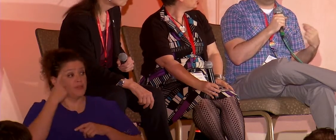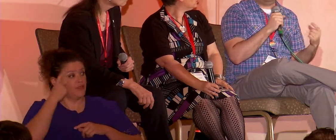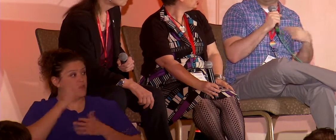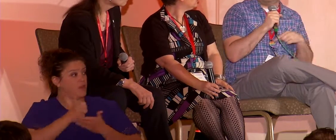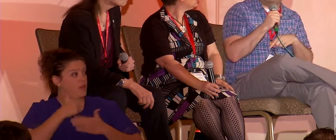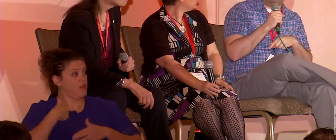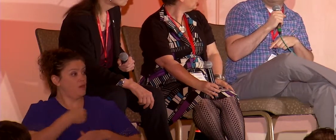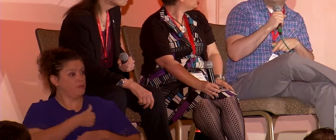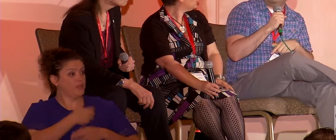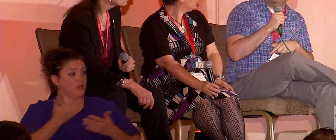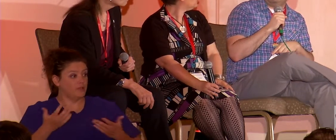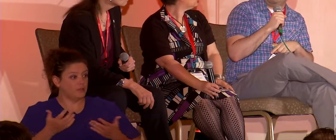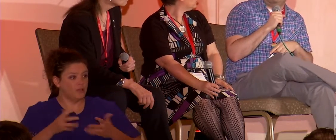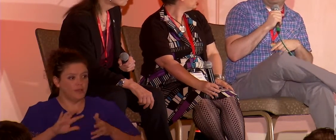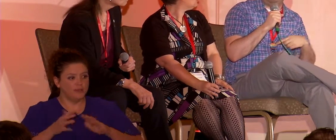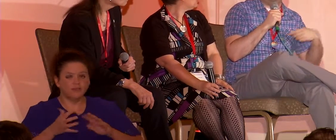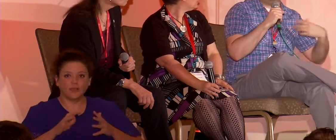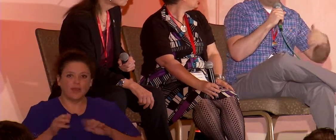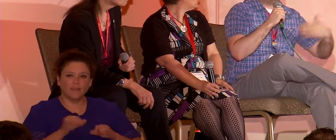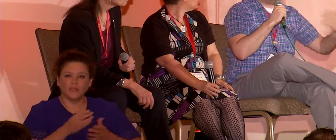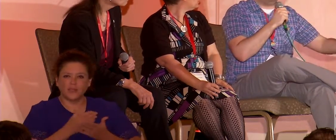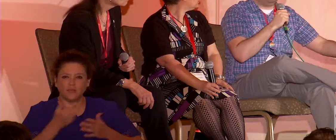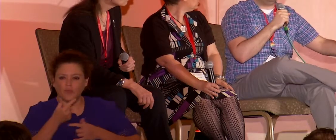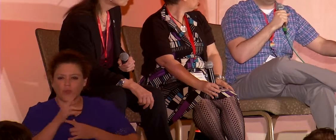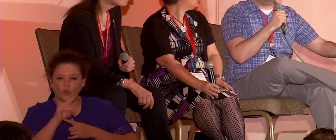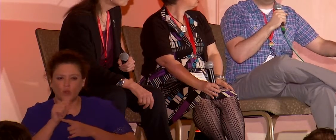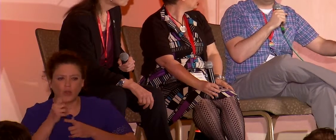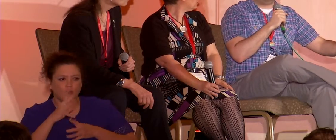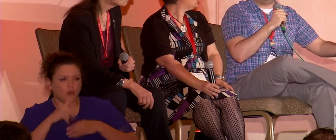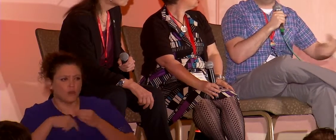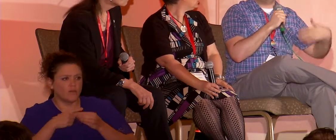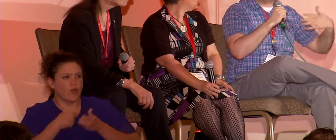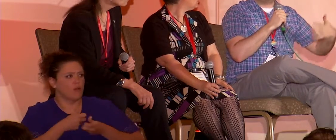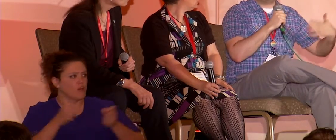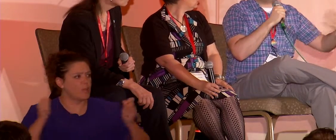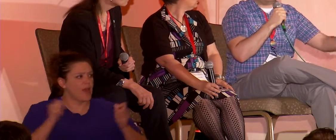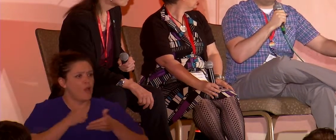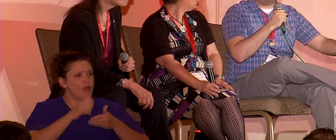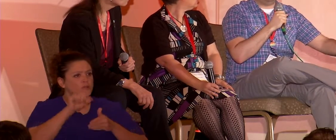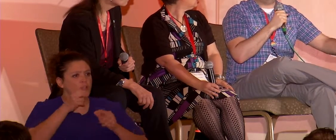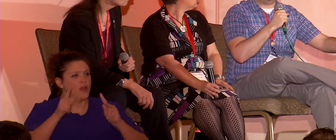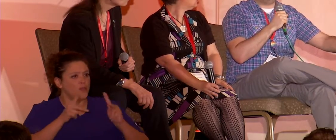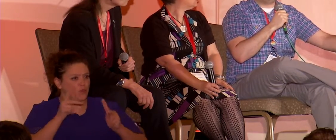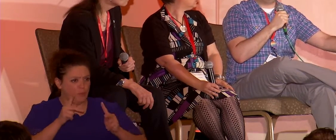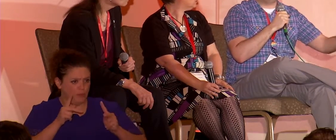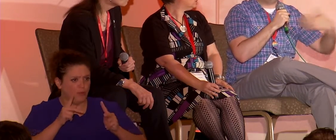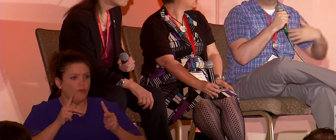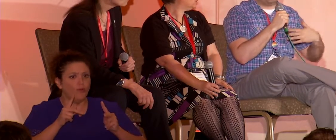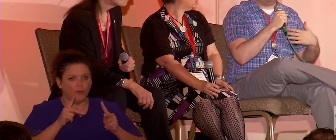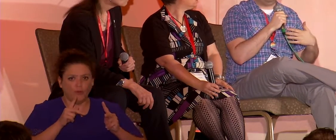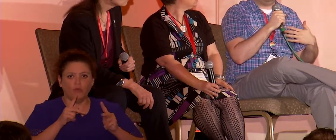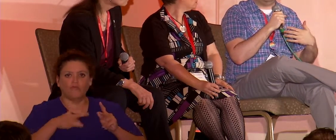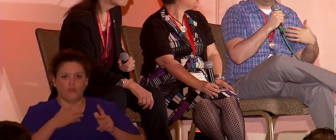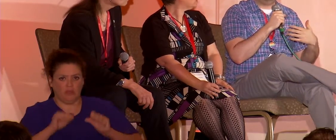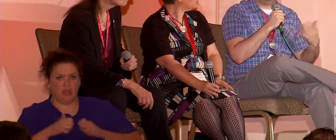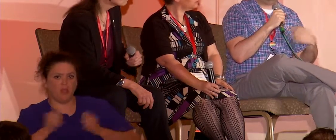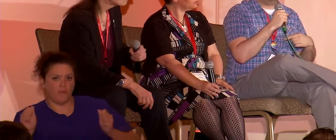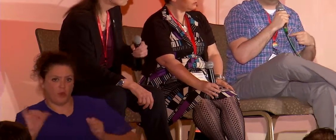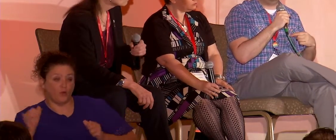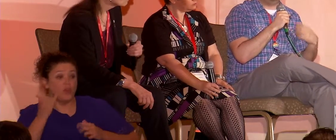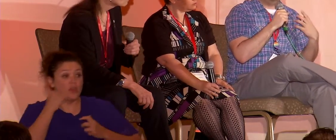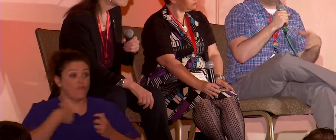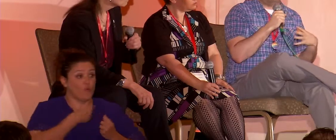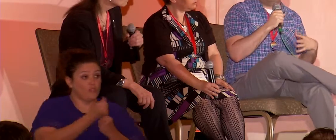It's sort of the same thing that you talked about in your book, Greta, about how coming out helps other people come out. Being allies helps people be allies to us. This